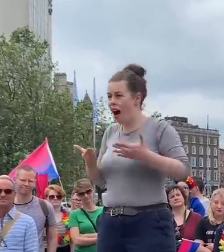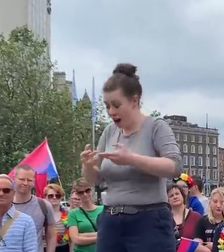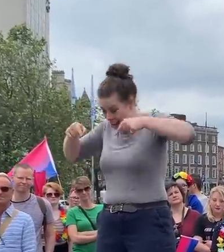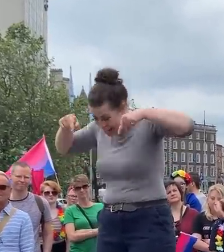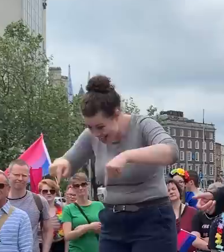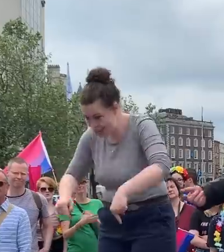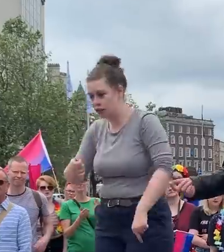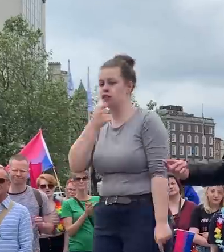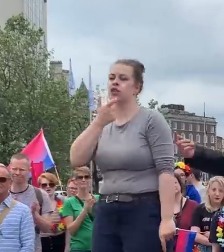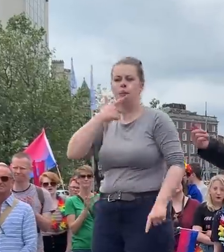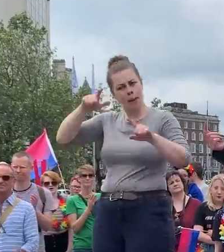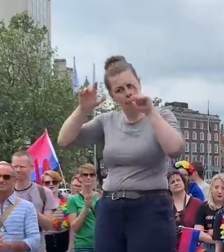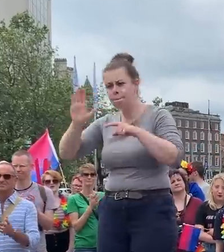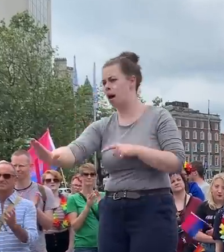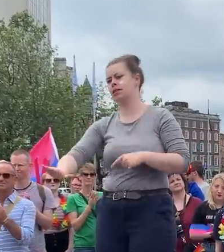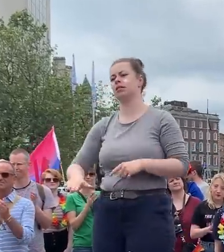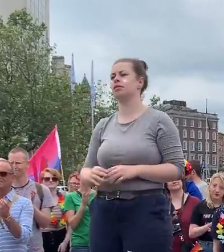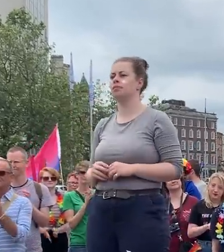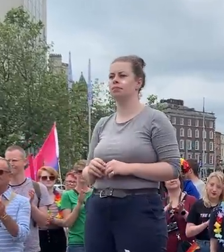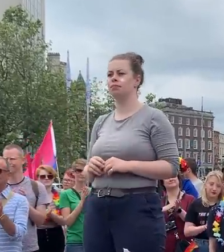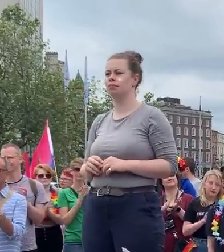here, right?